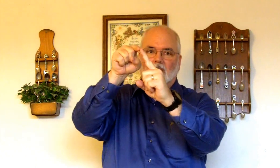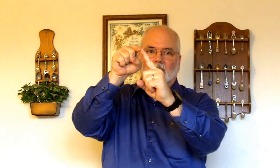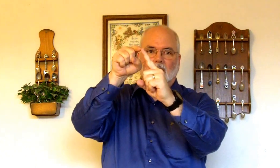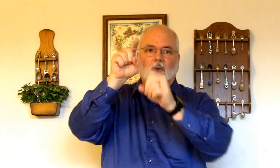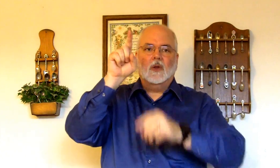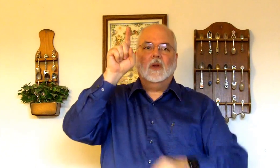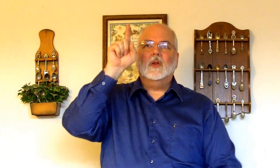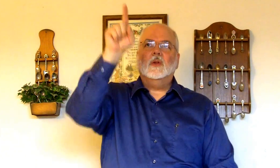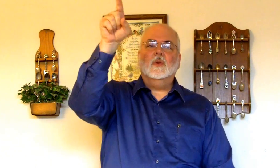unto you,